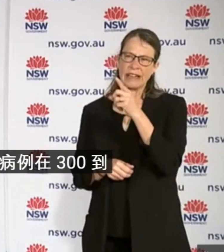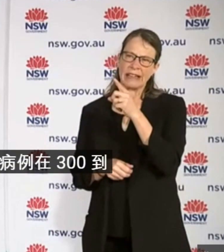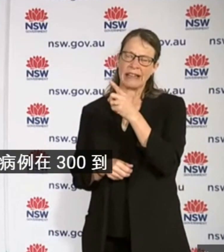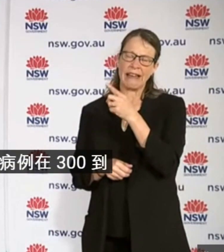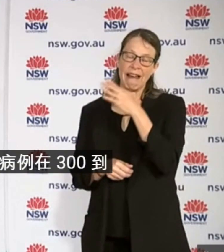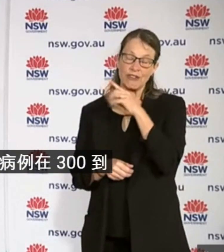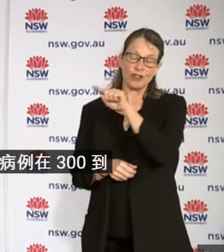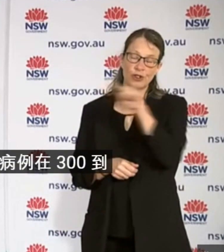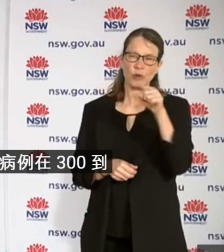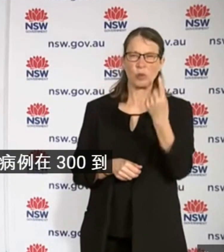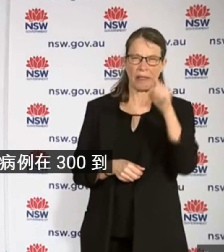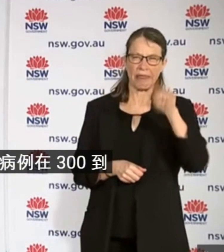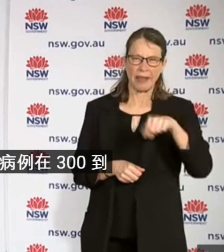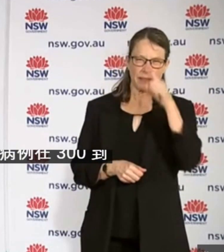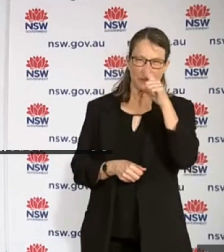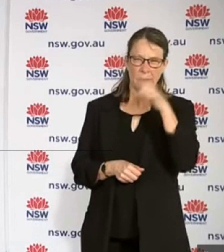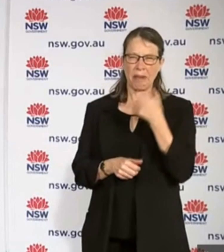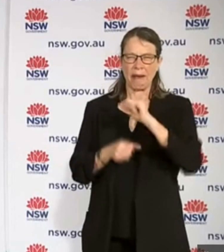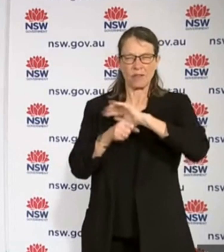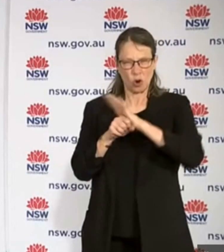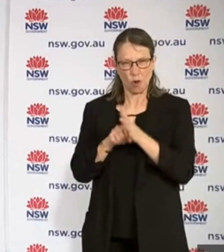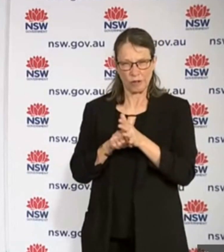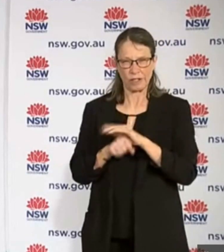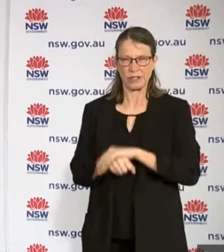And they make very clear, with public health